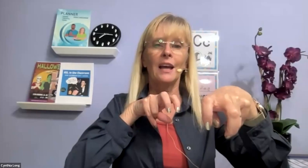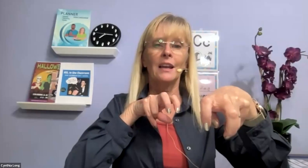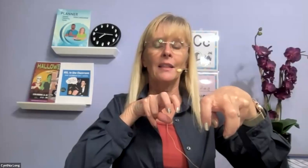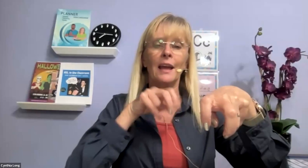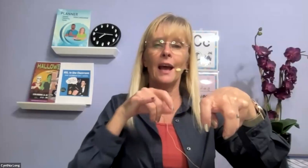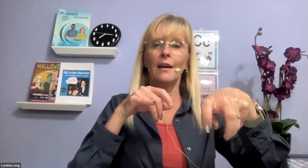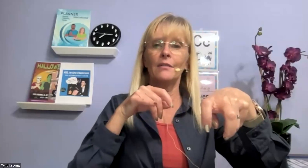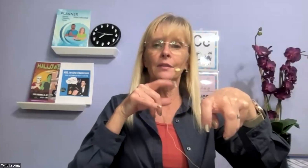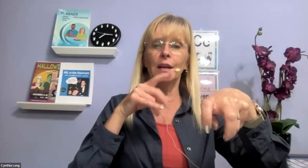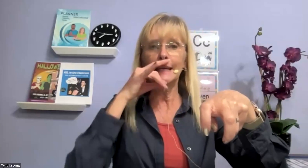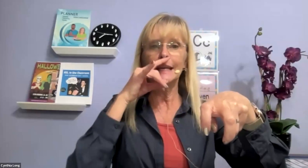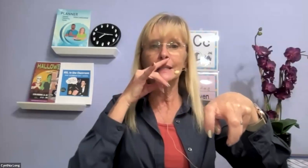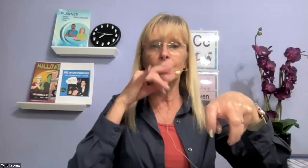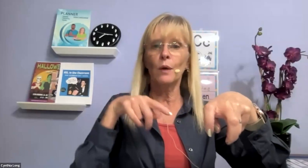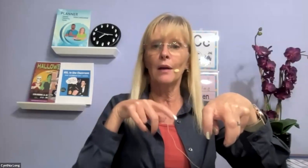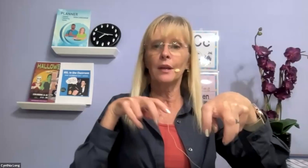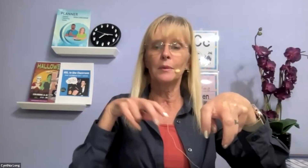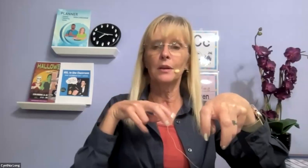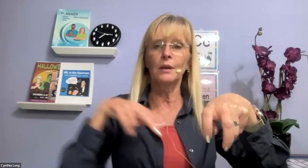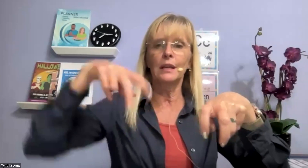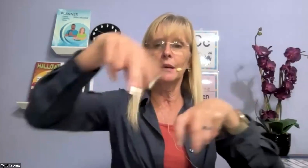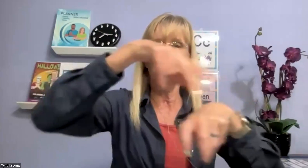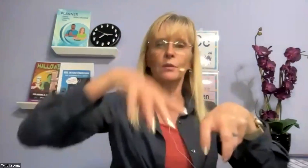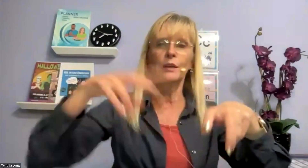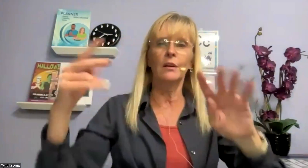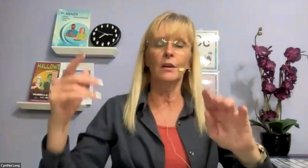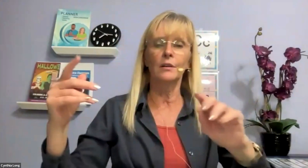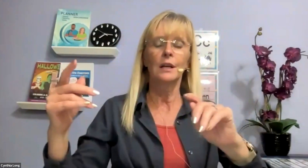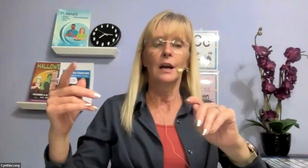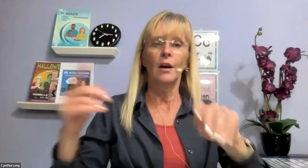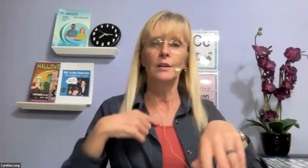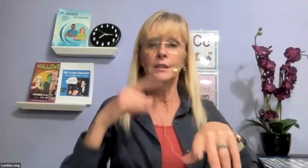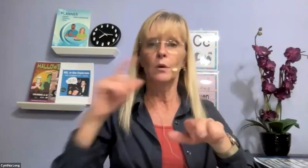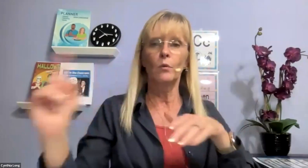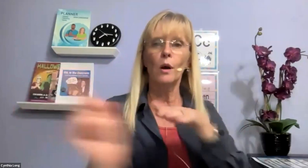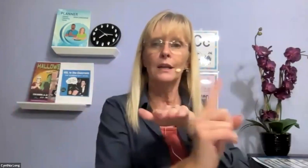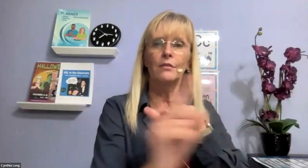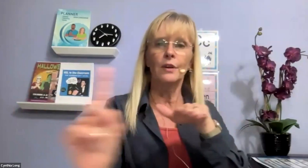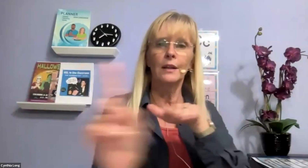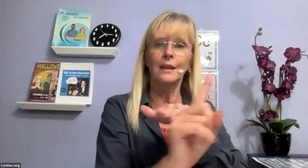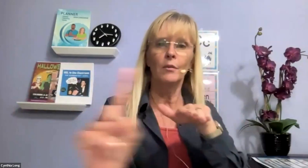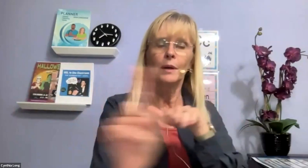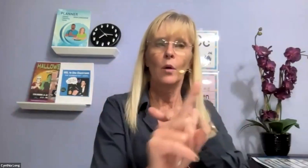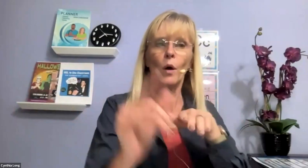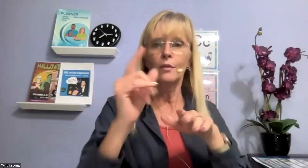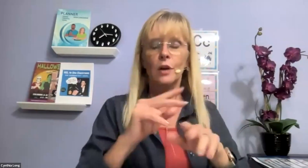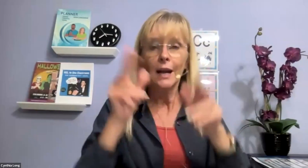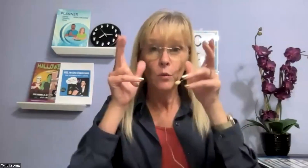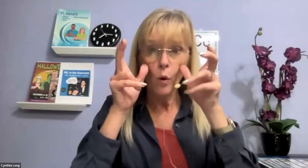and they have kids around them, getting up, moving, or someone walking in front of them while they're trying to